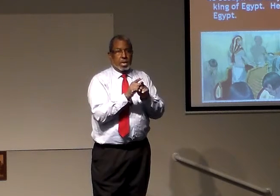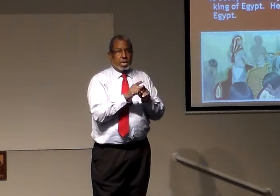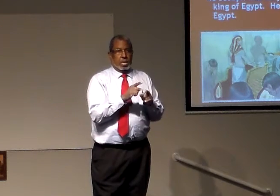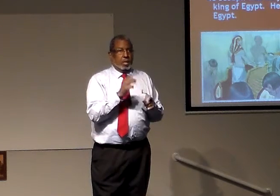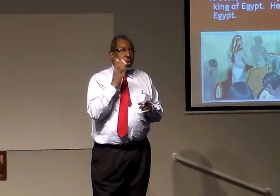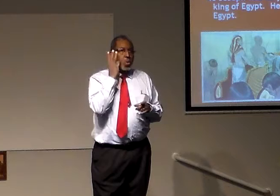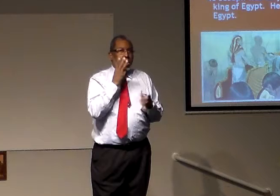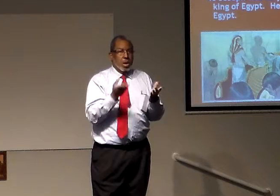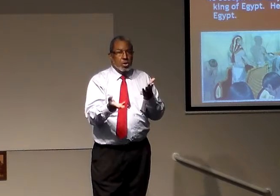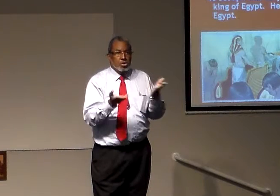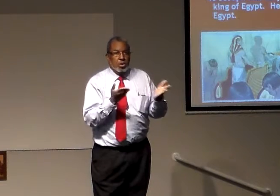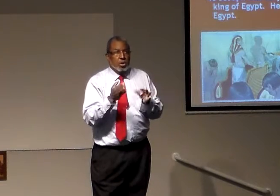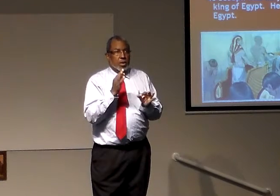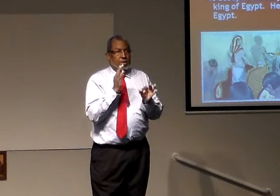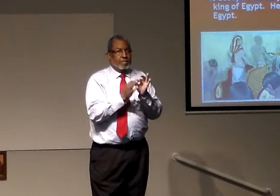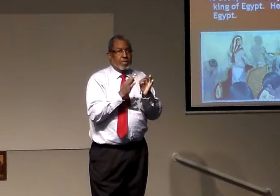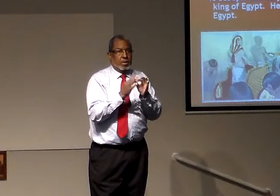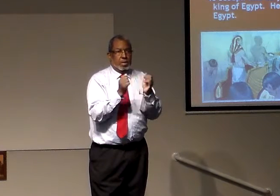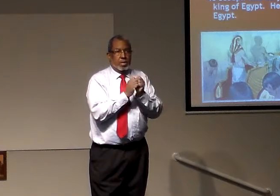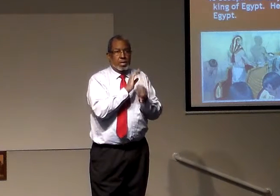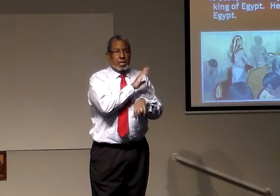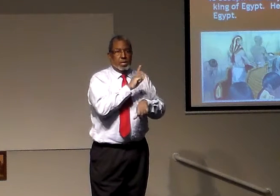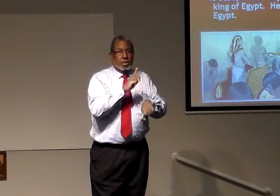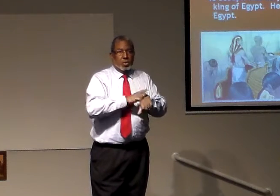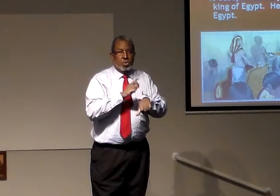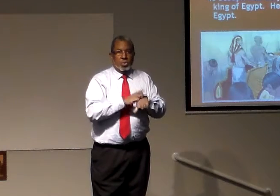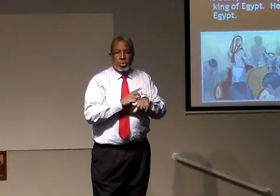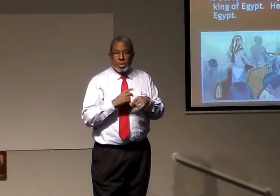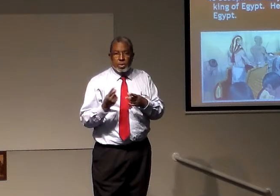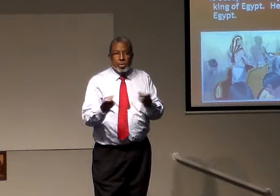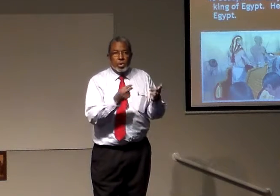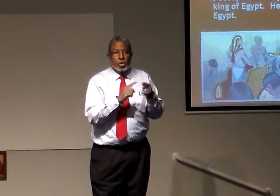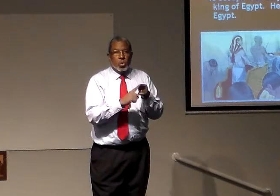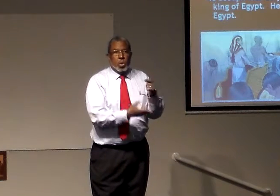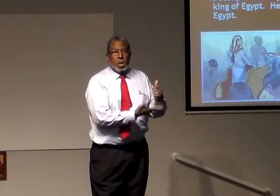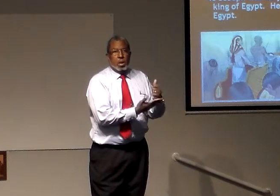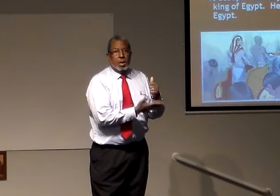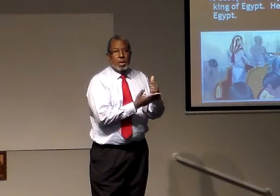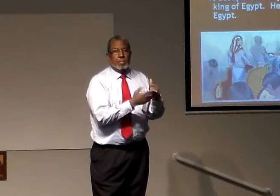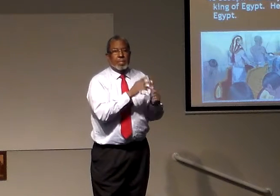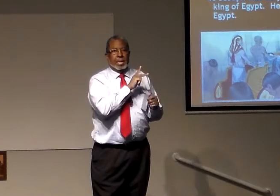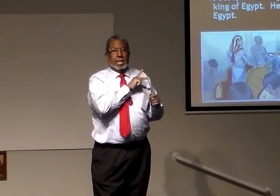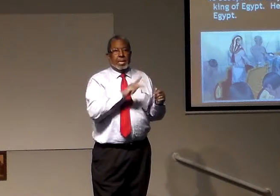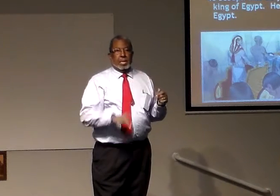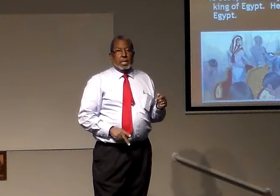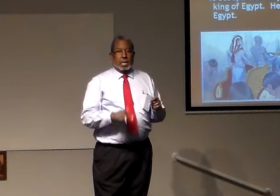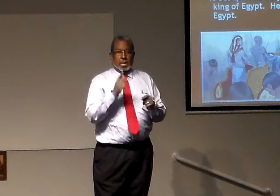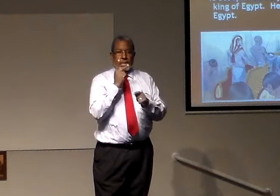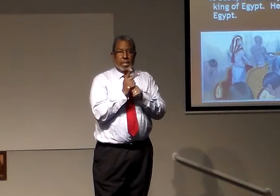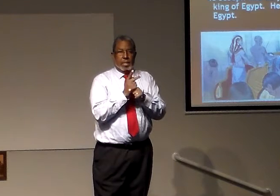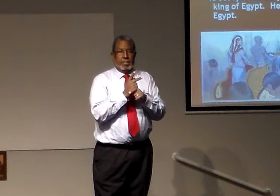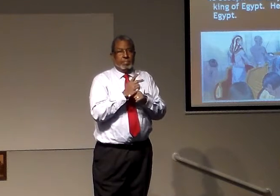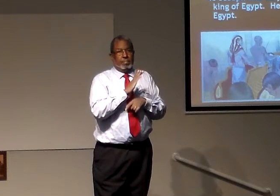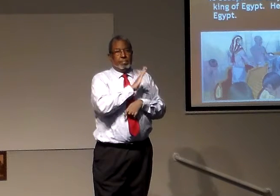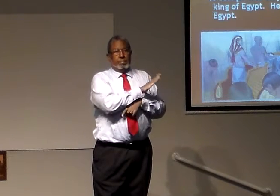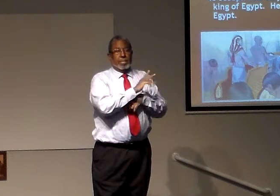Remain faithful as a wine server. He remained faithful as his duty to help the king keep